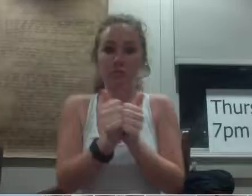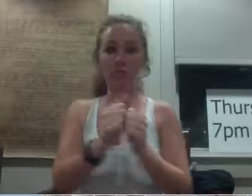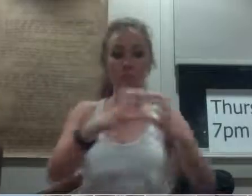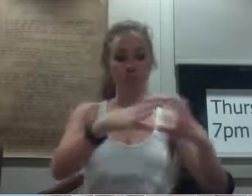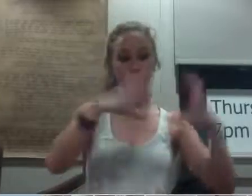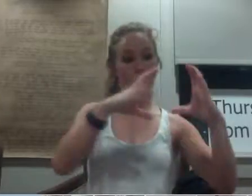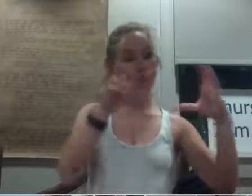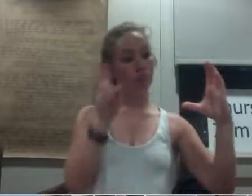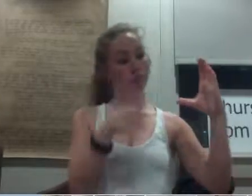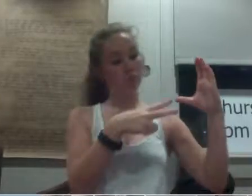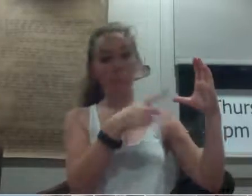And they're all connected together.